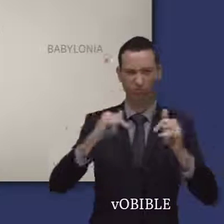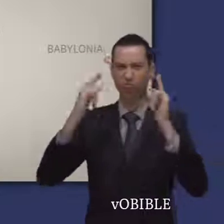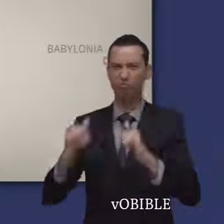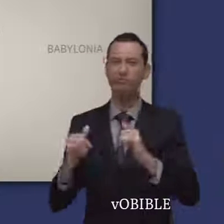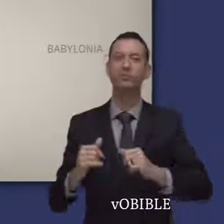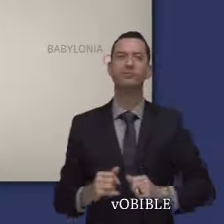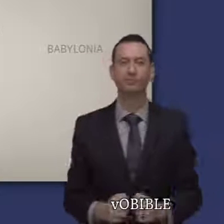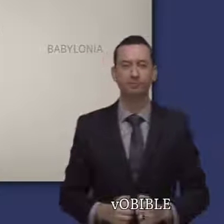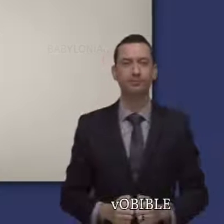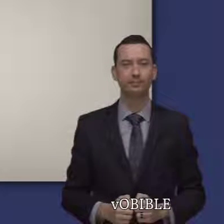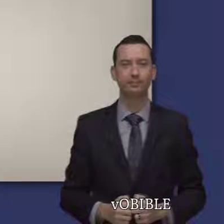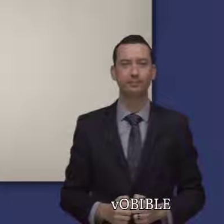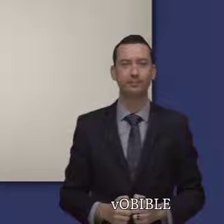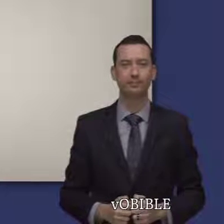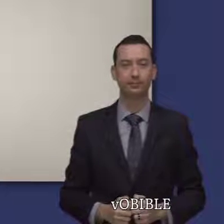cruelty to God's people.